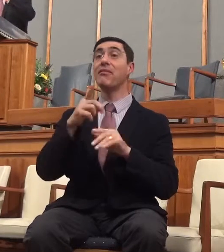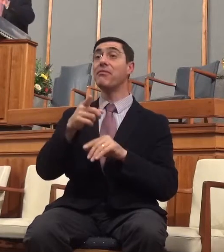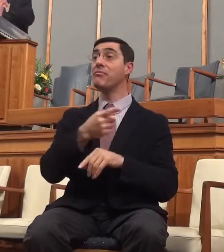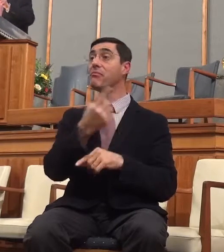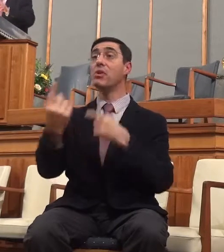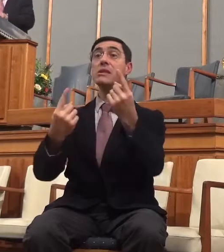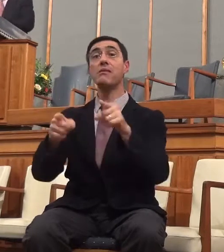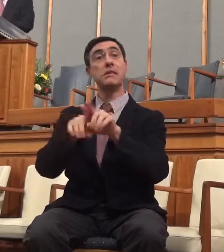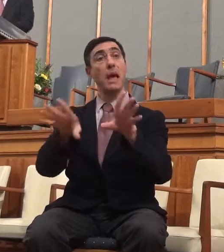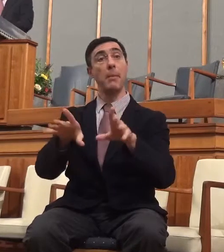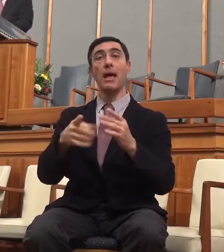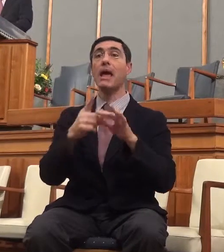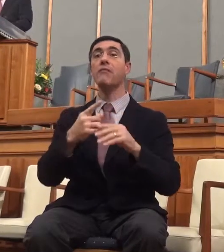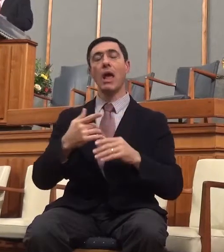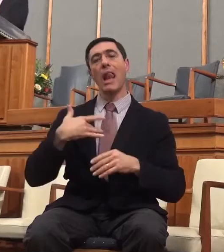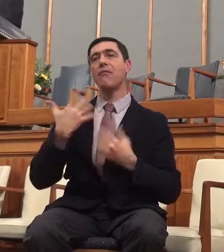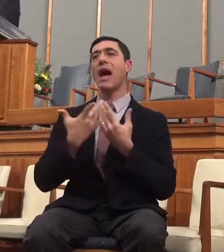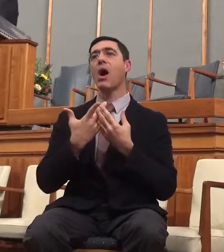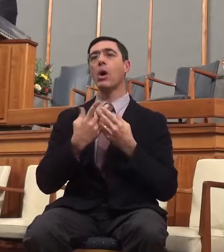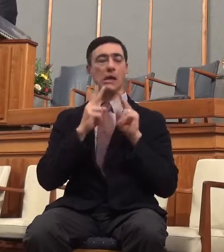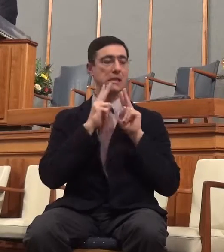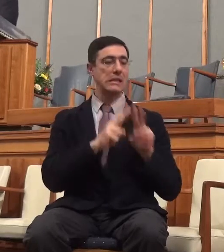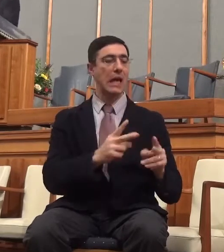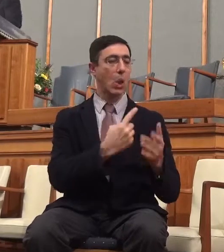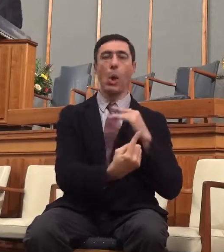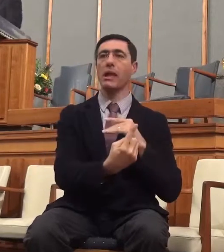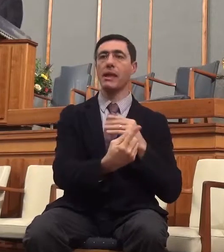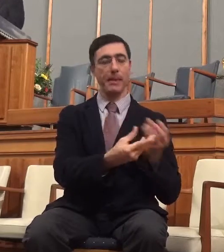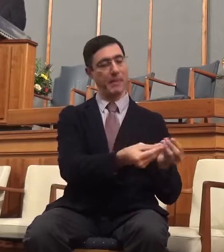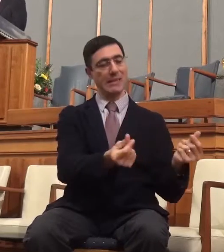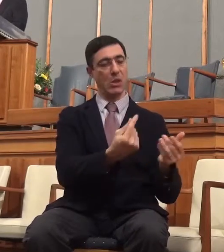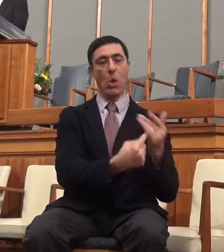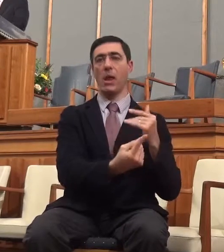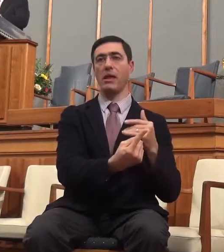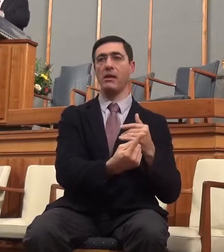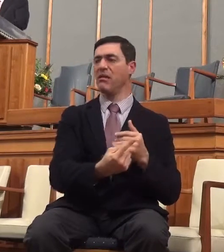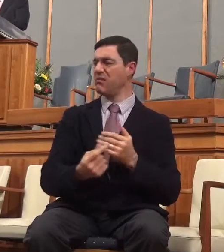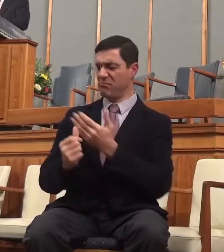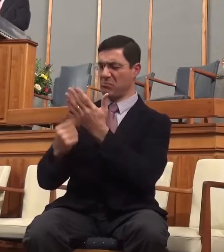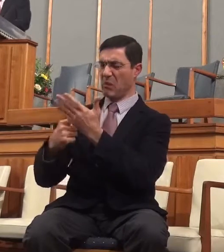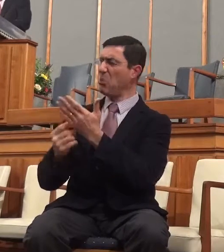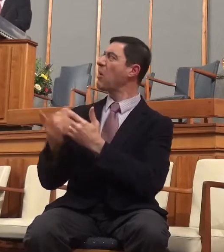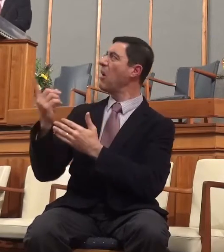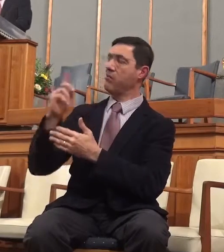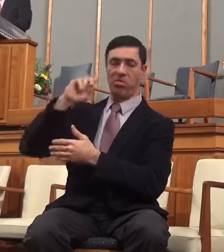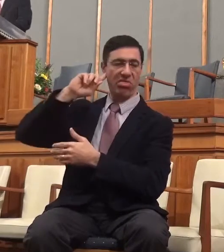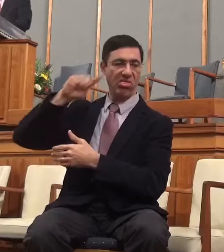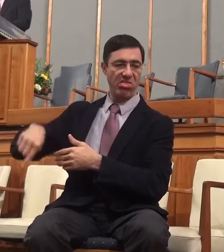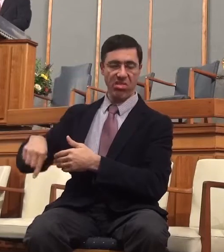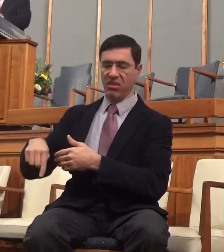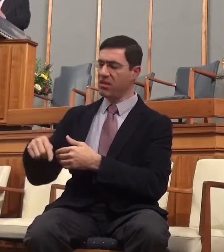and material things, and you dismiss God and the Bible and information about the